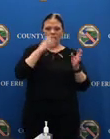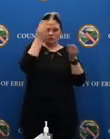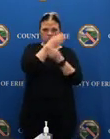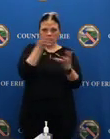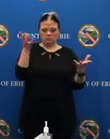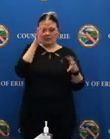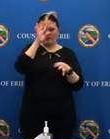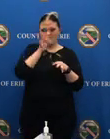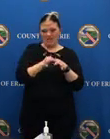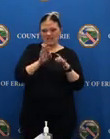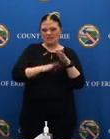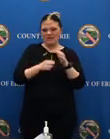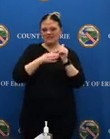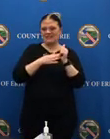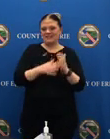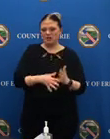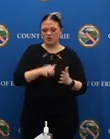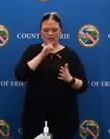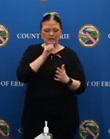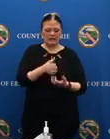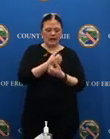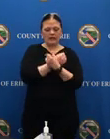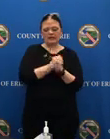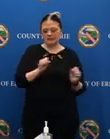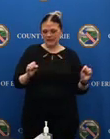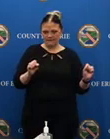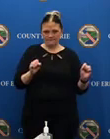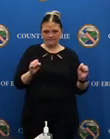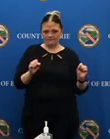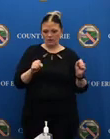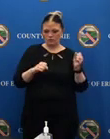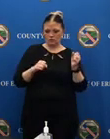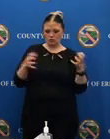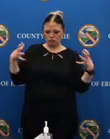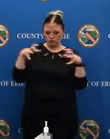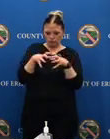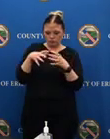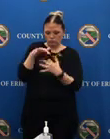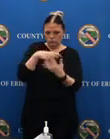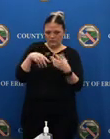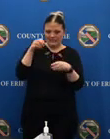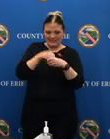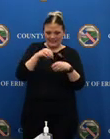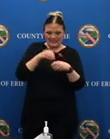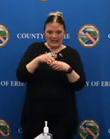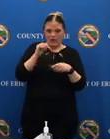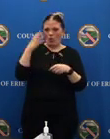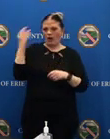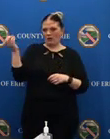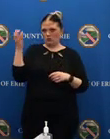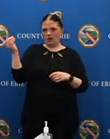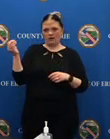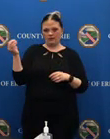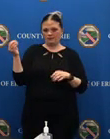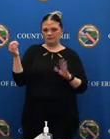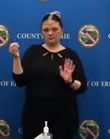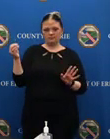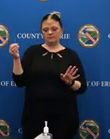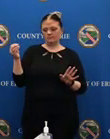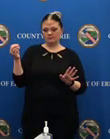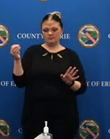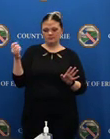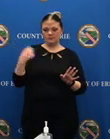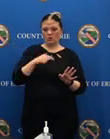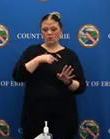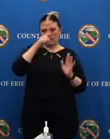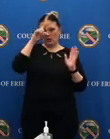our faith-based leaders it is not safe to congregate, whether it's inside or outside, and